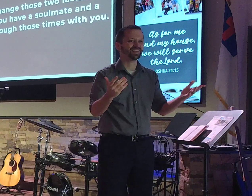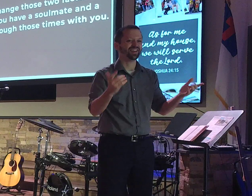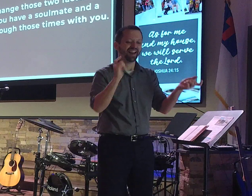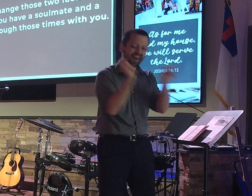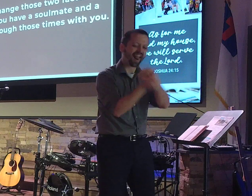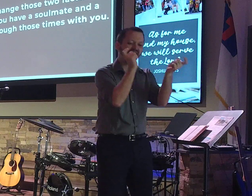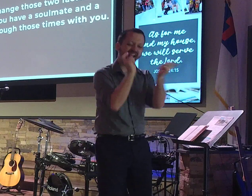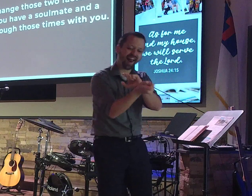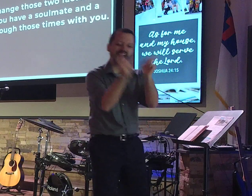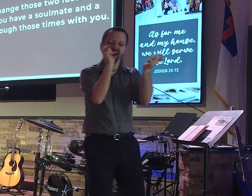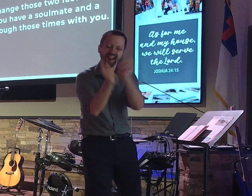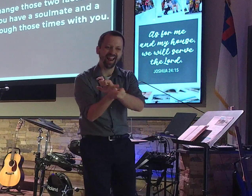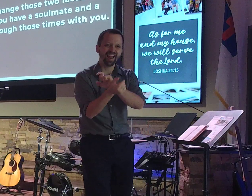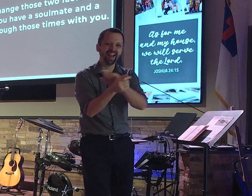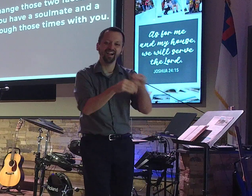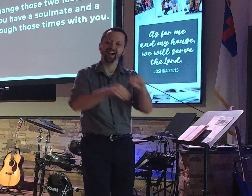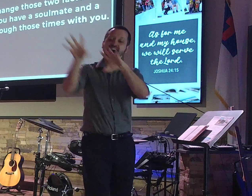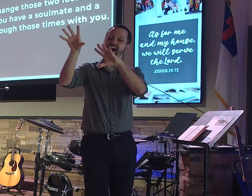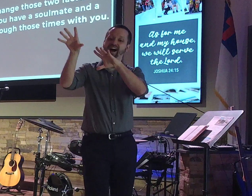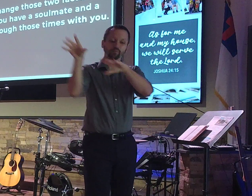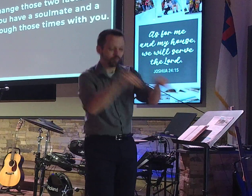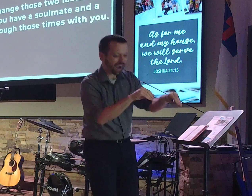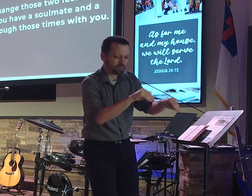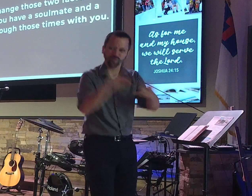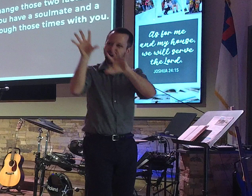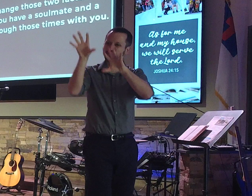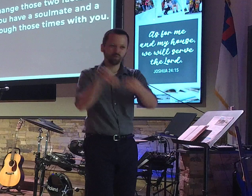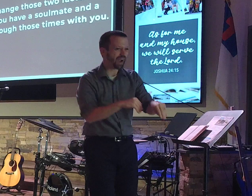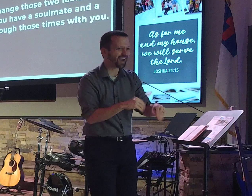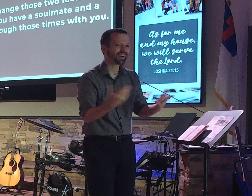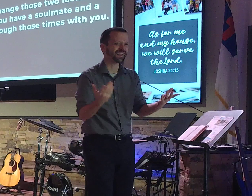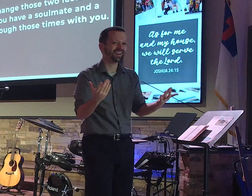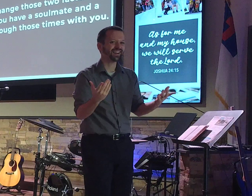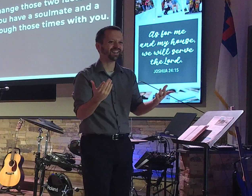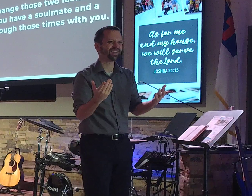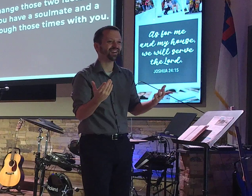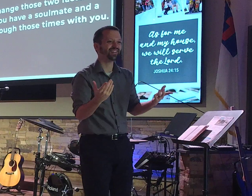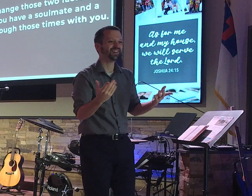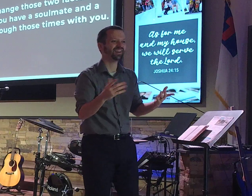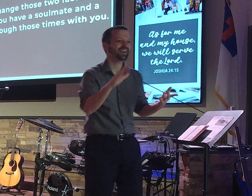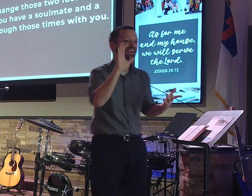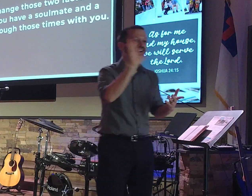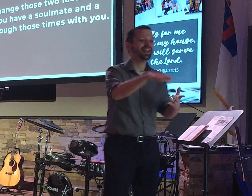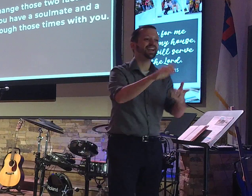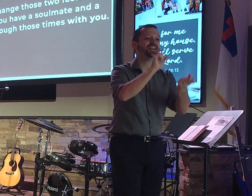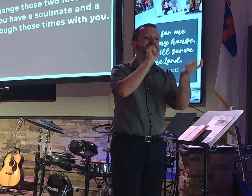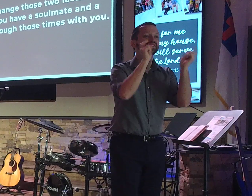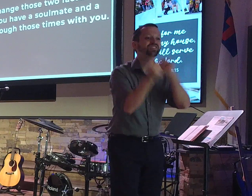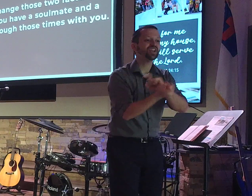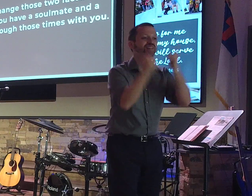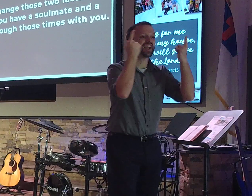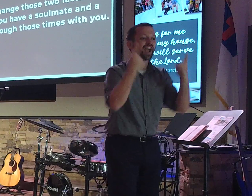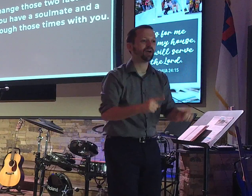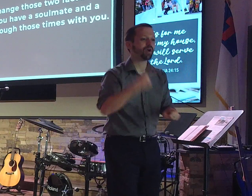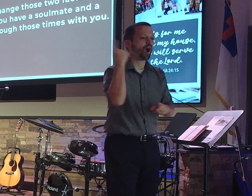Okay? So what I'm trying to say is that change is inevitable whether you're married or